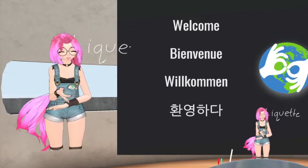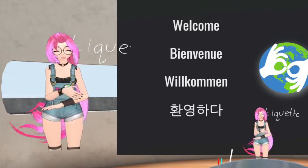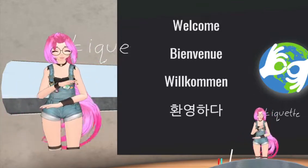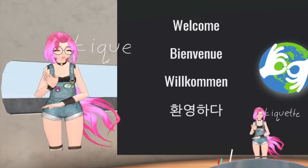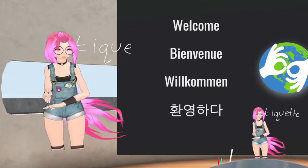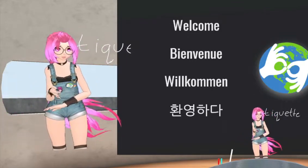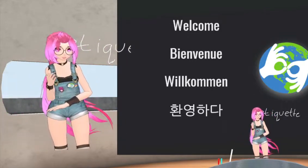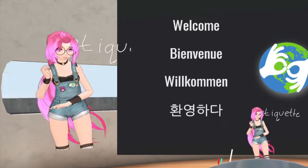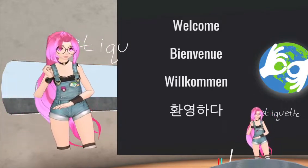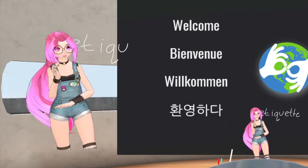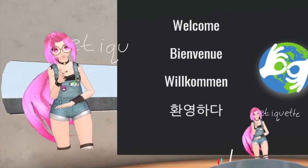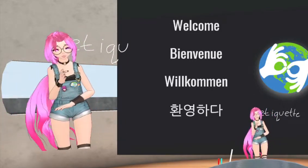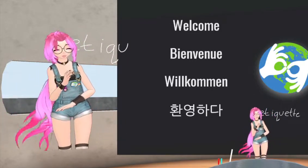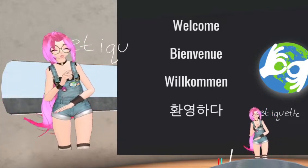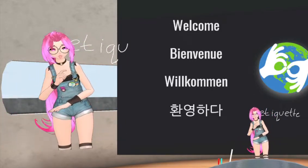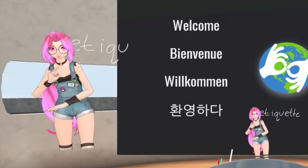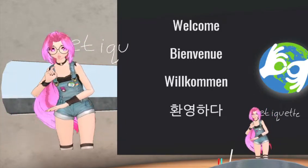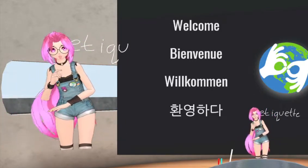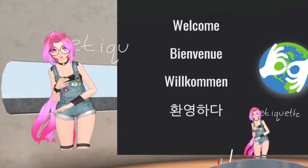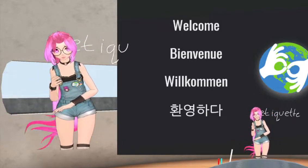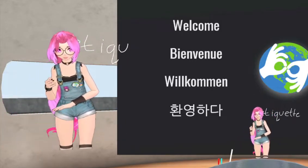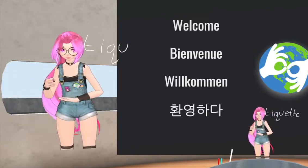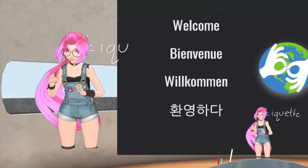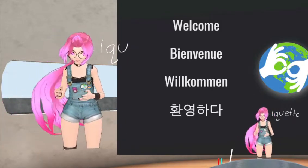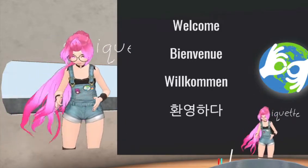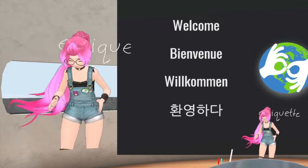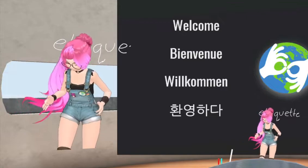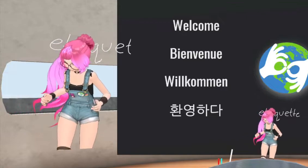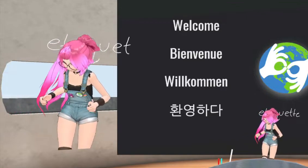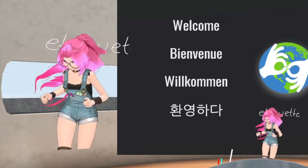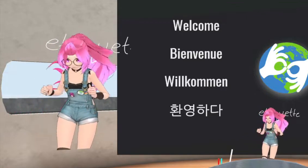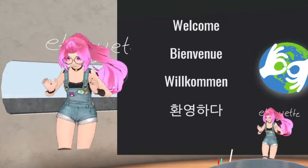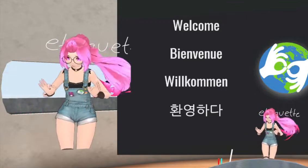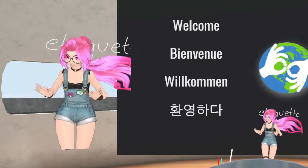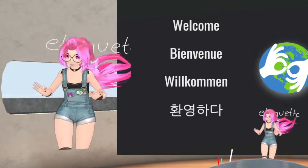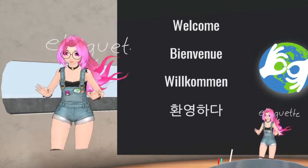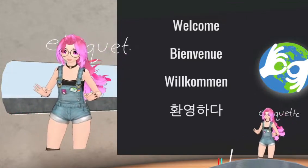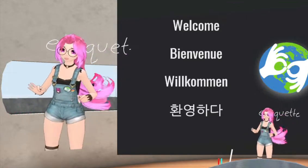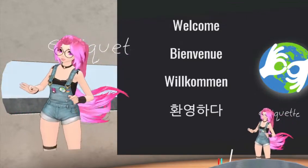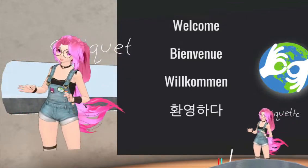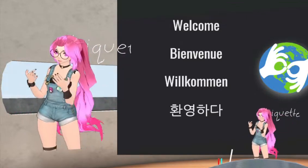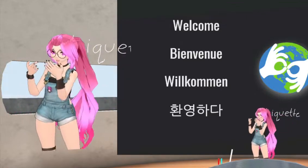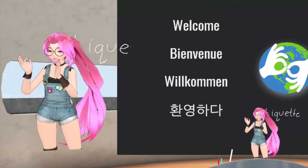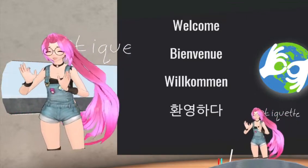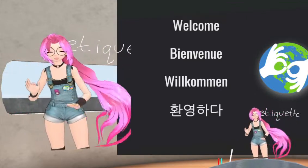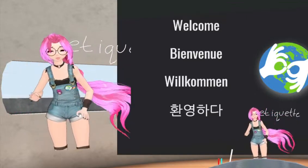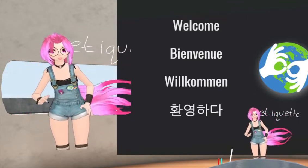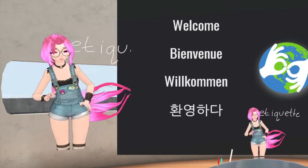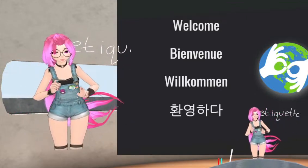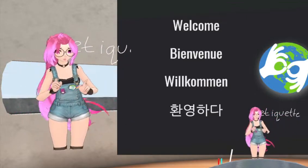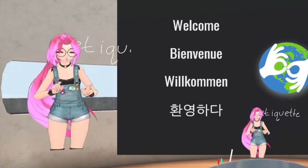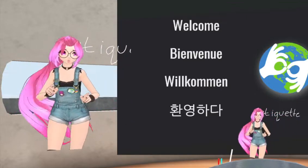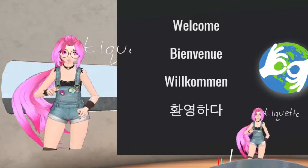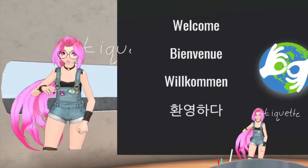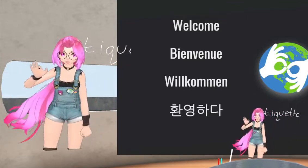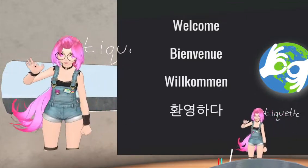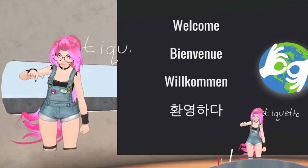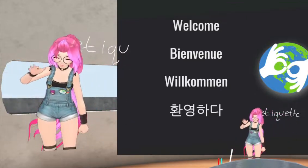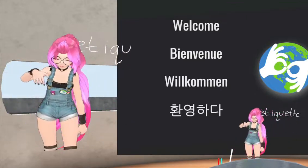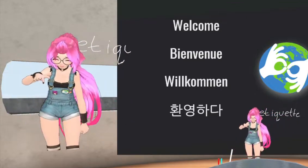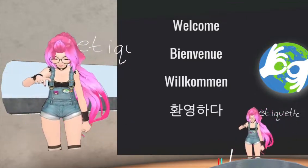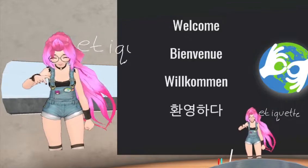and I'm signing really big and I'm showing with my body that I'm signing in a big way, I'm pretty confident that